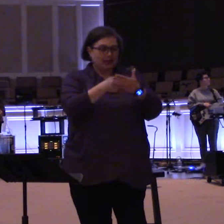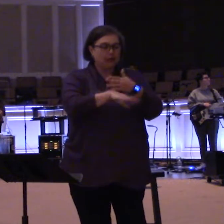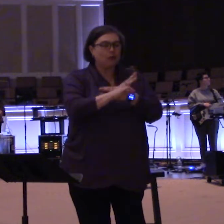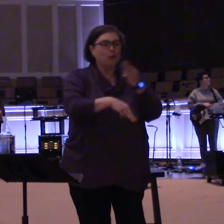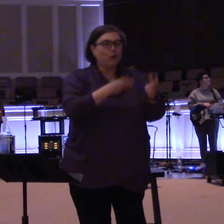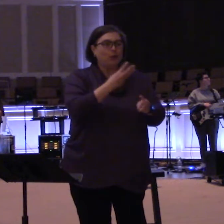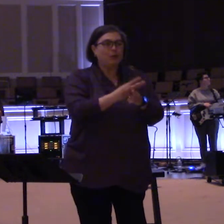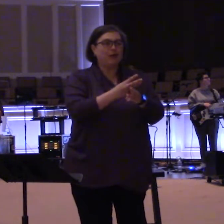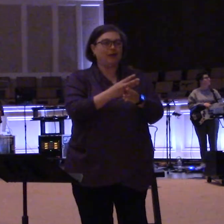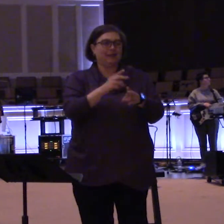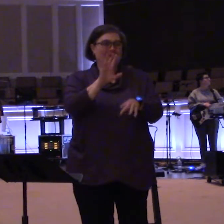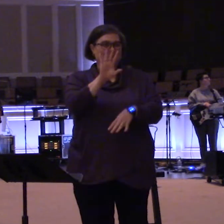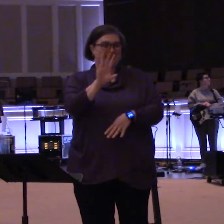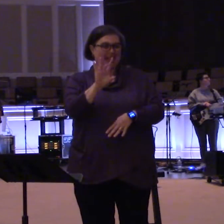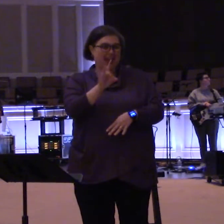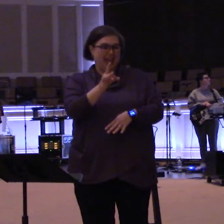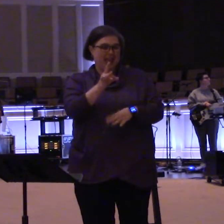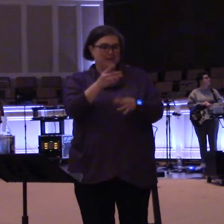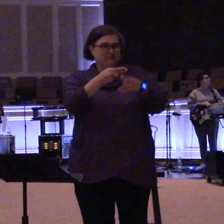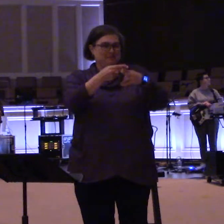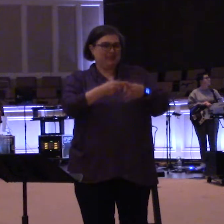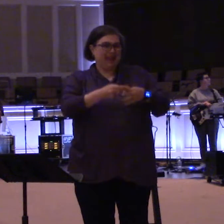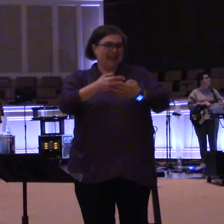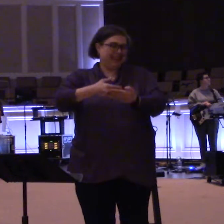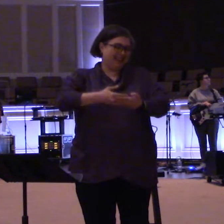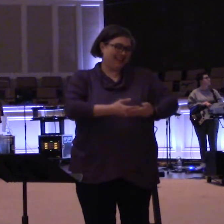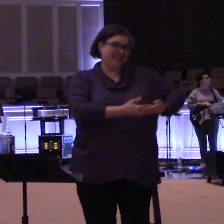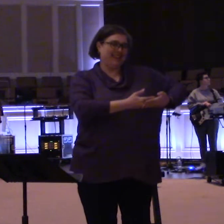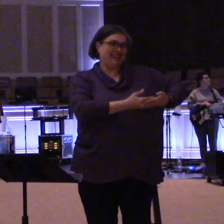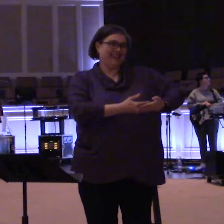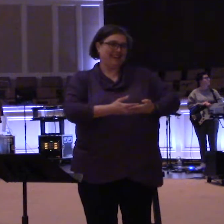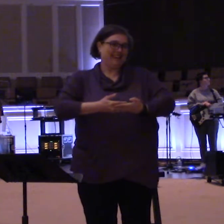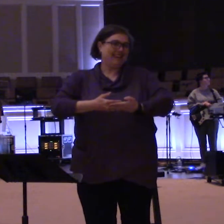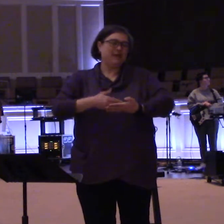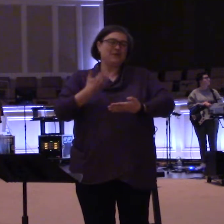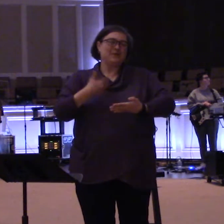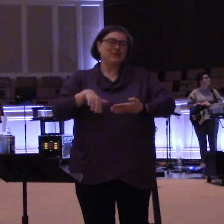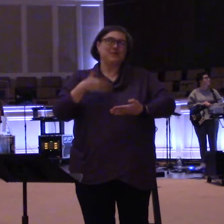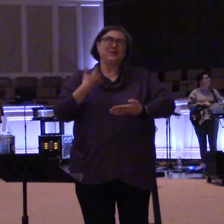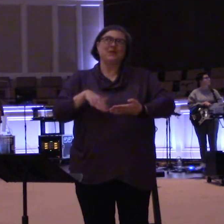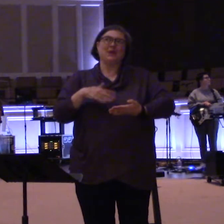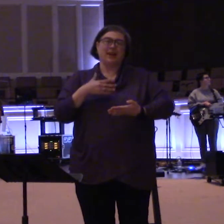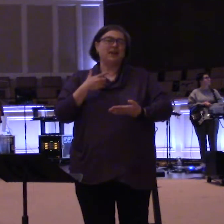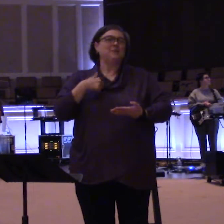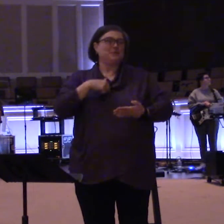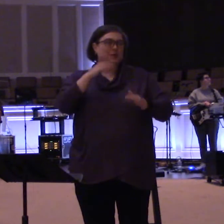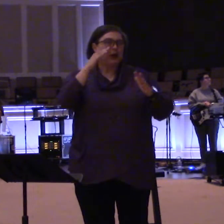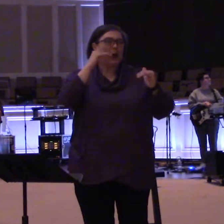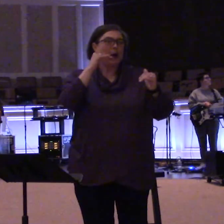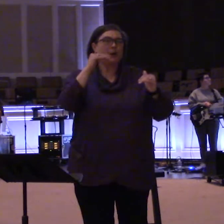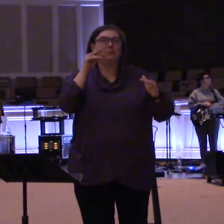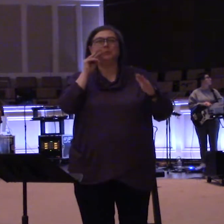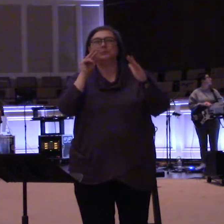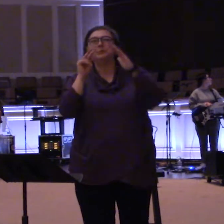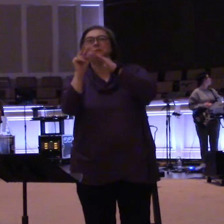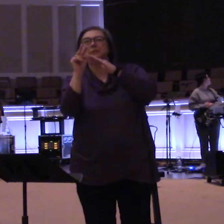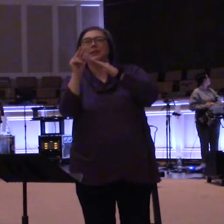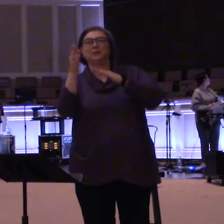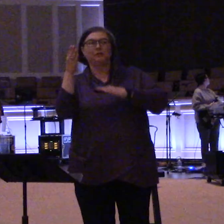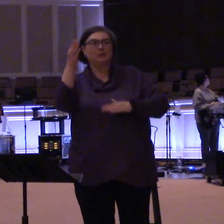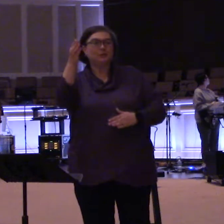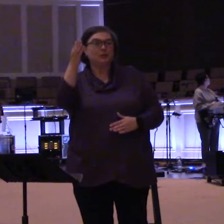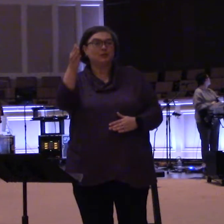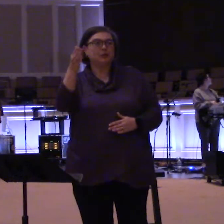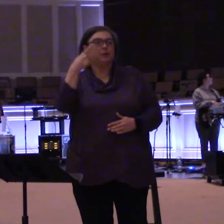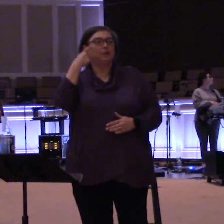us. That silent night echoes into our anxious days. We look ahead because of what has come